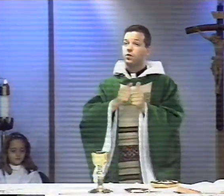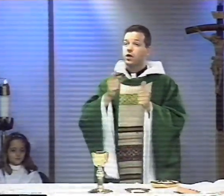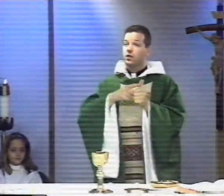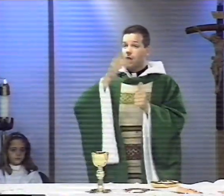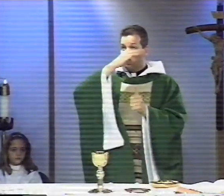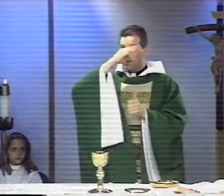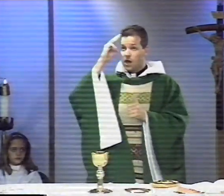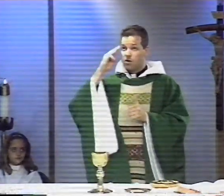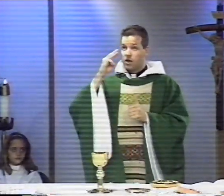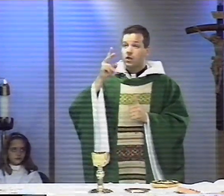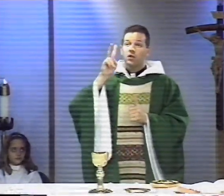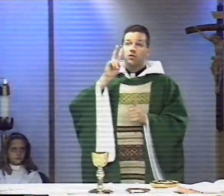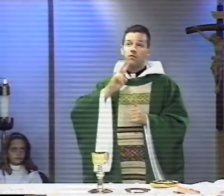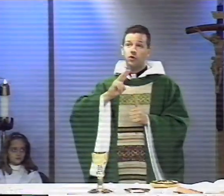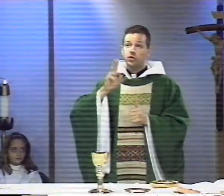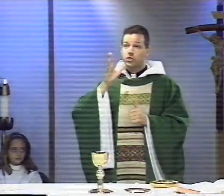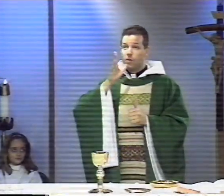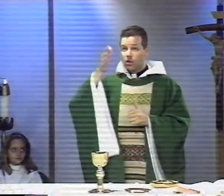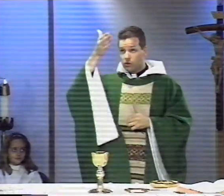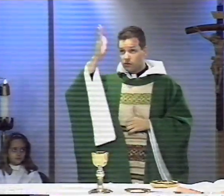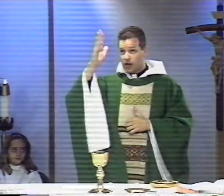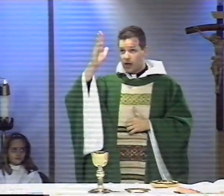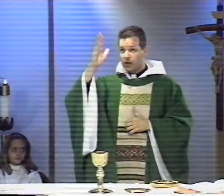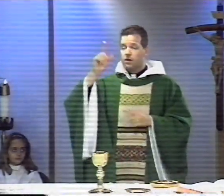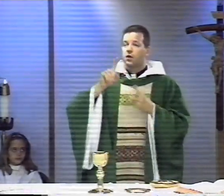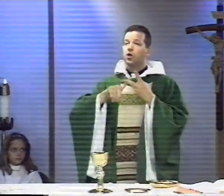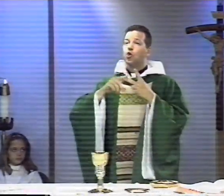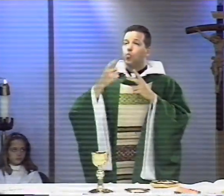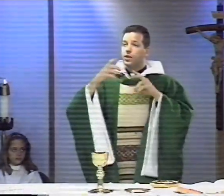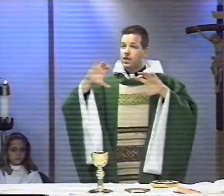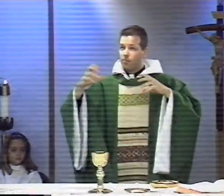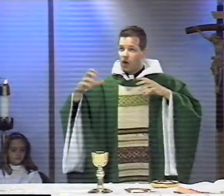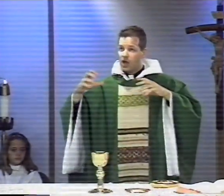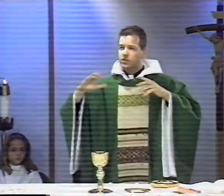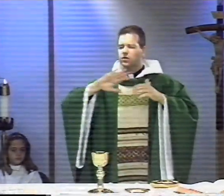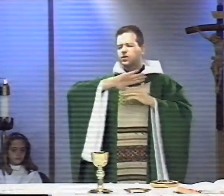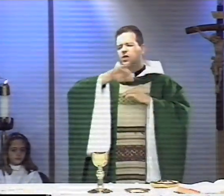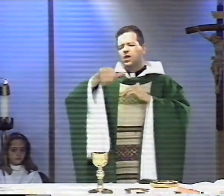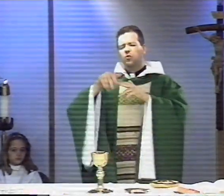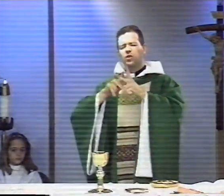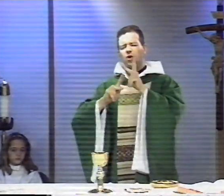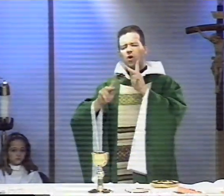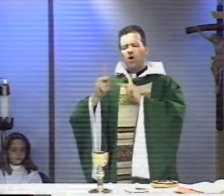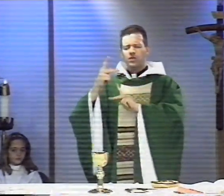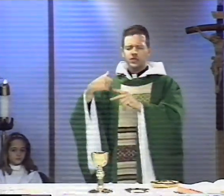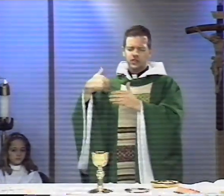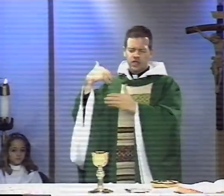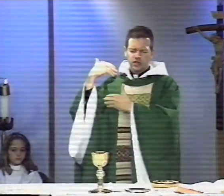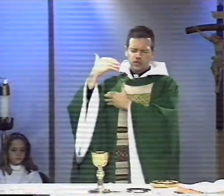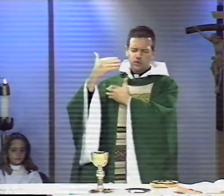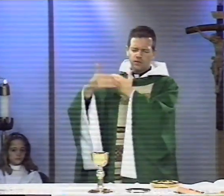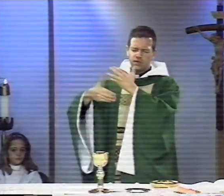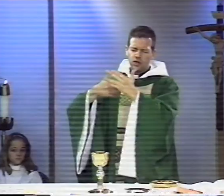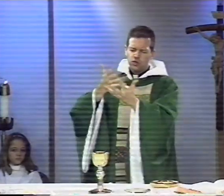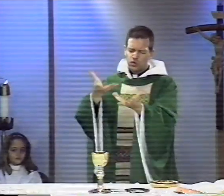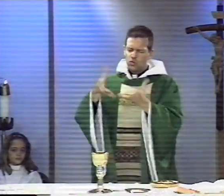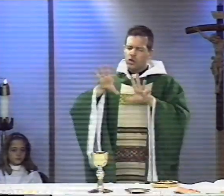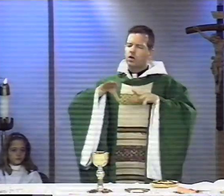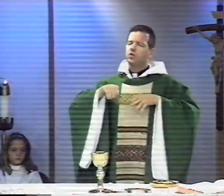with Mary, the Virgin Mother of God, with the apostles, and with all the saints who have done your will